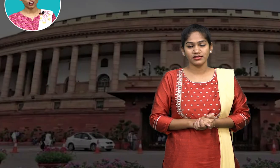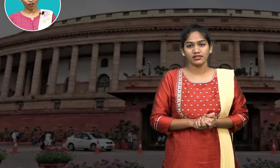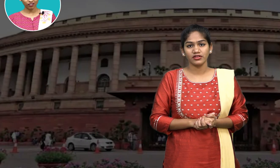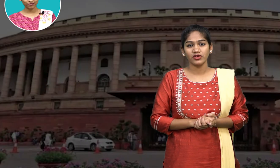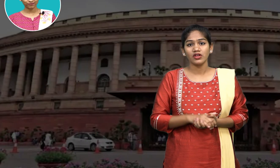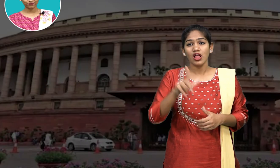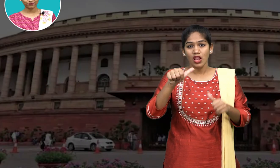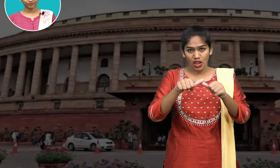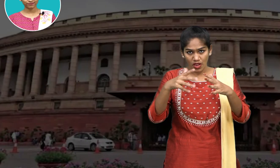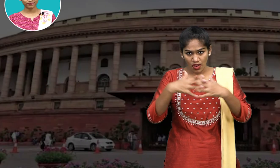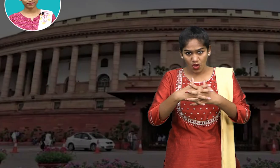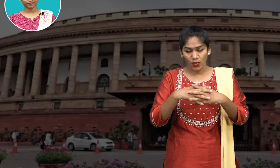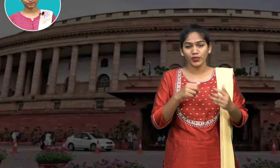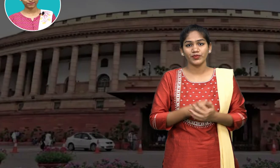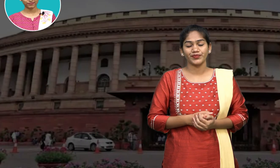law,